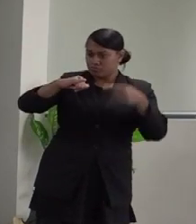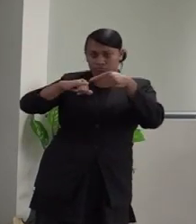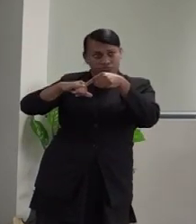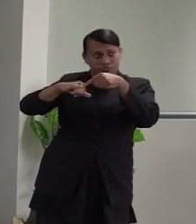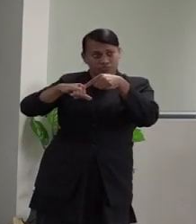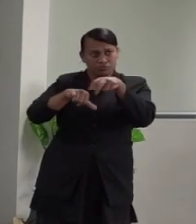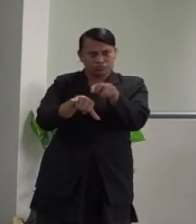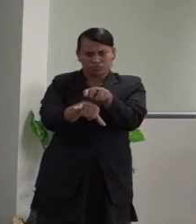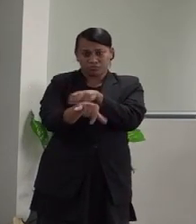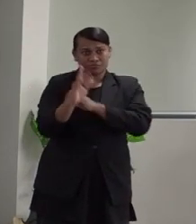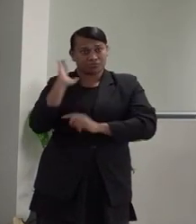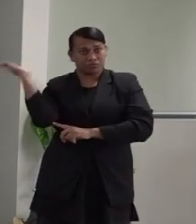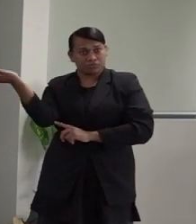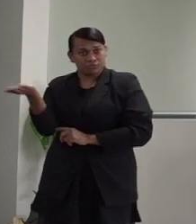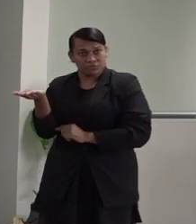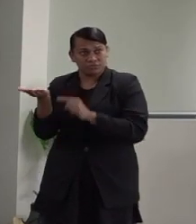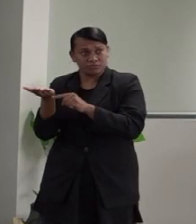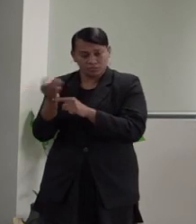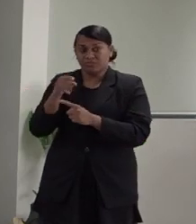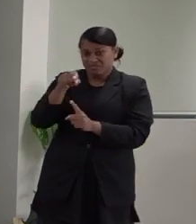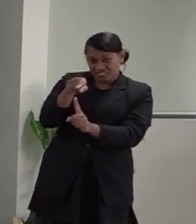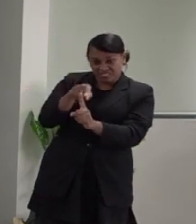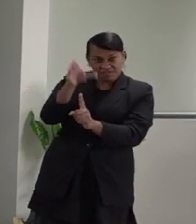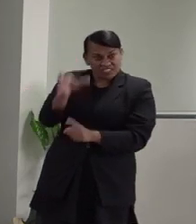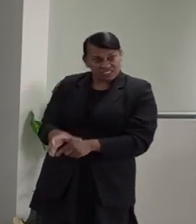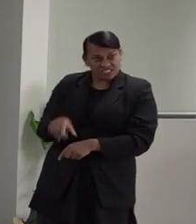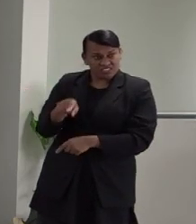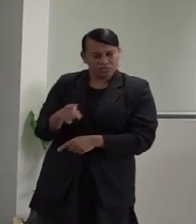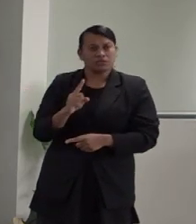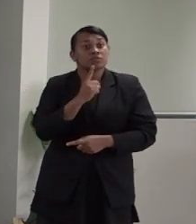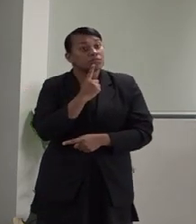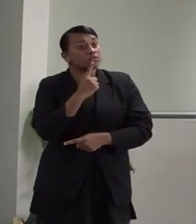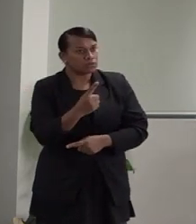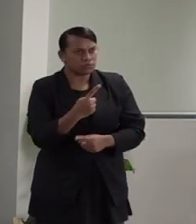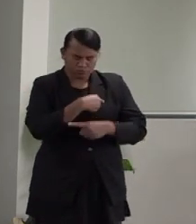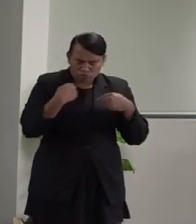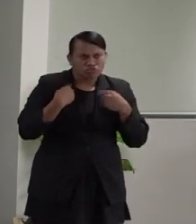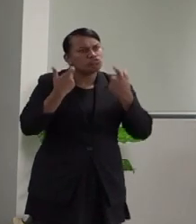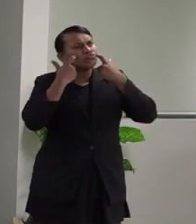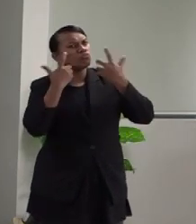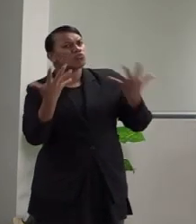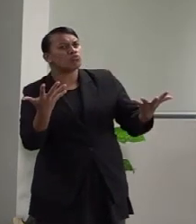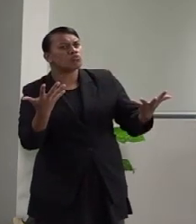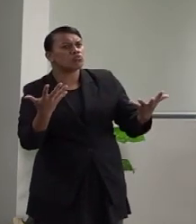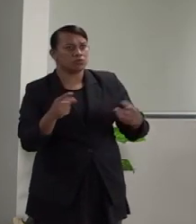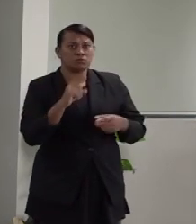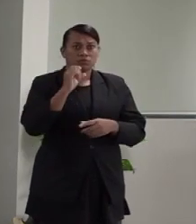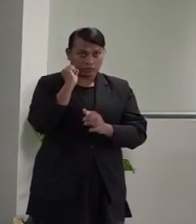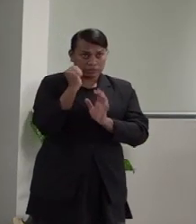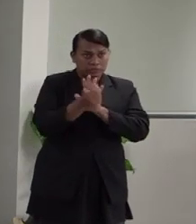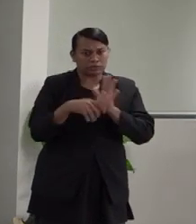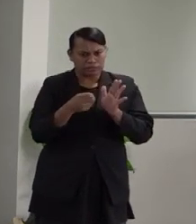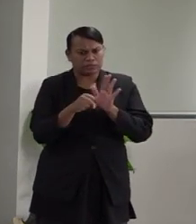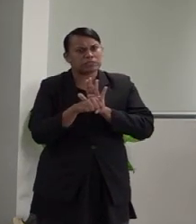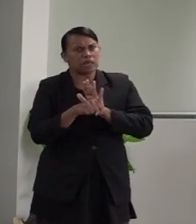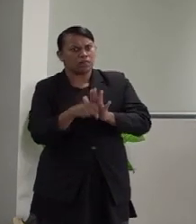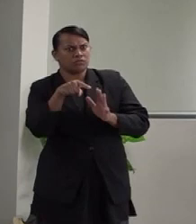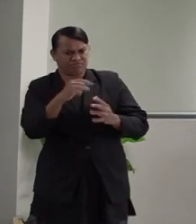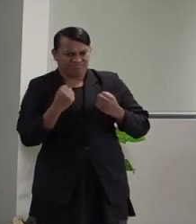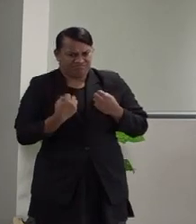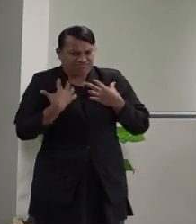his first statement, he only began showing symptoms a day before he was admitted to hospital.